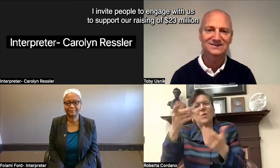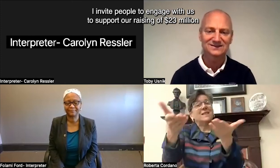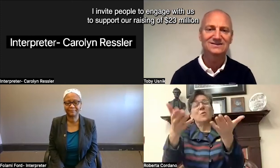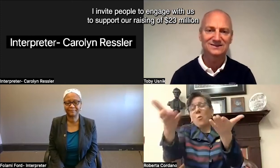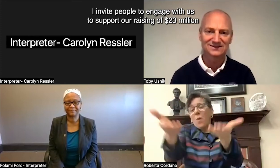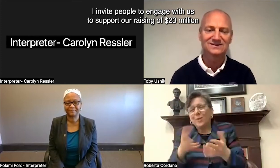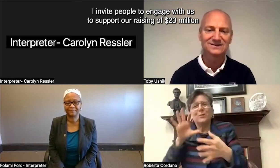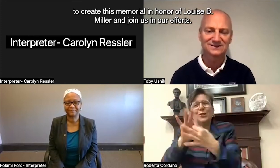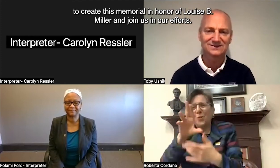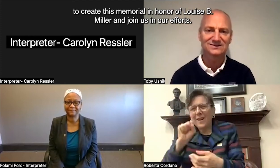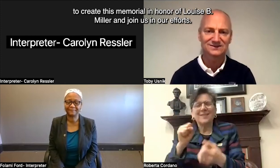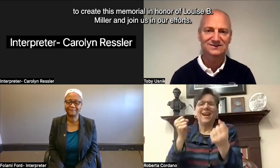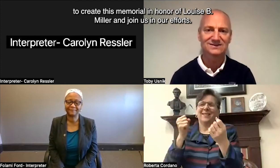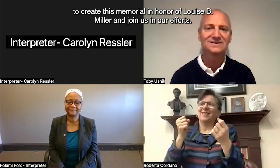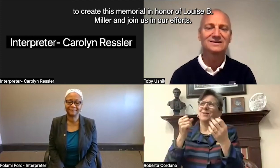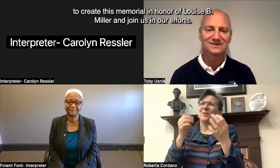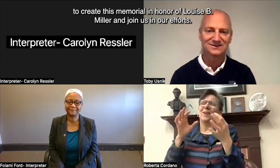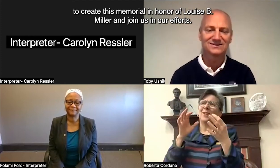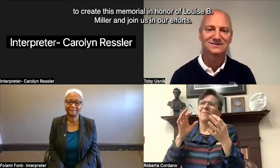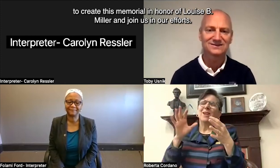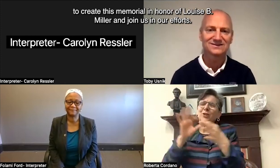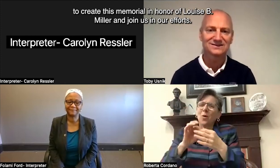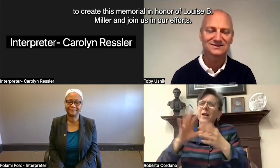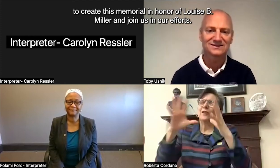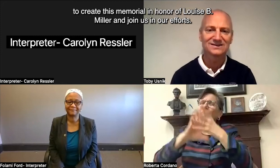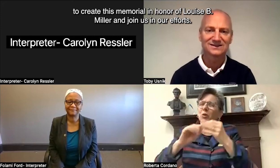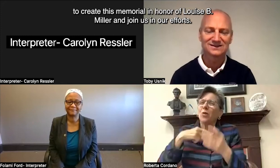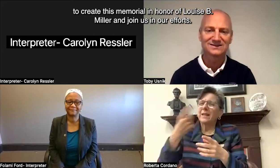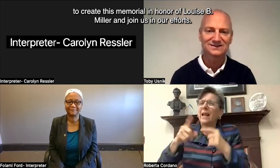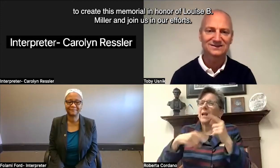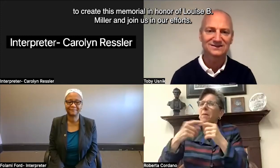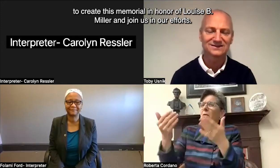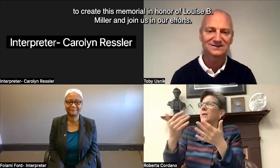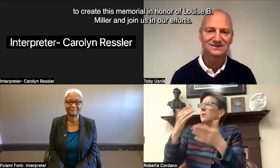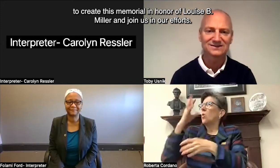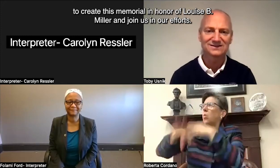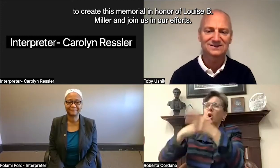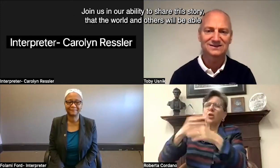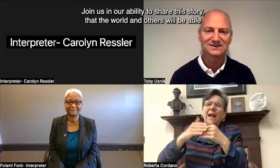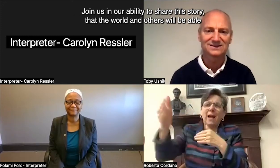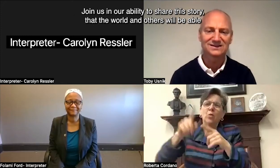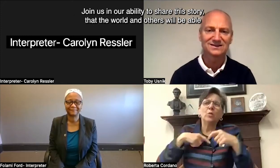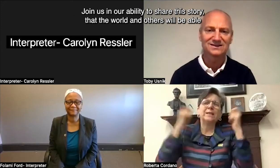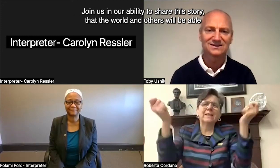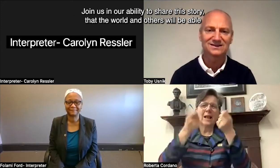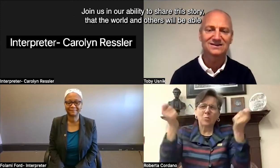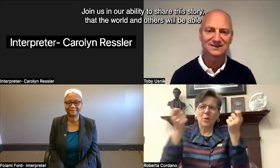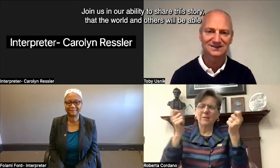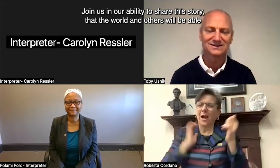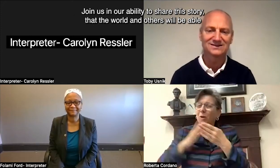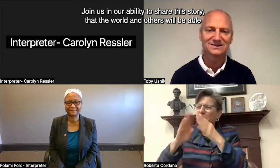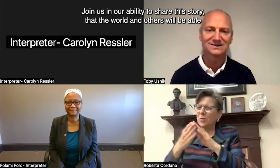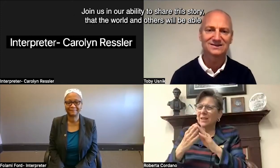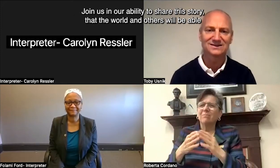create this memorial in honor of Louise B. Miller, and join us in our efforts, join us in our ability to share this story that the